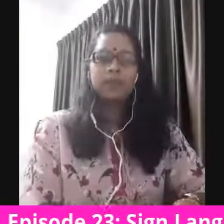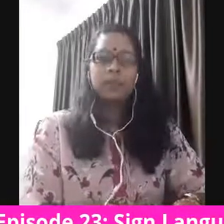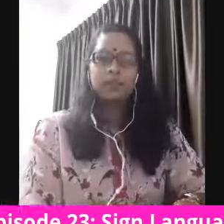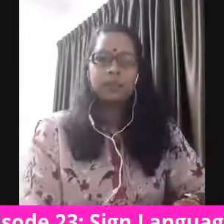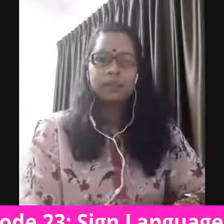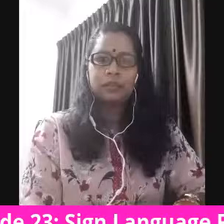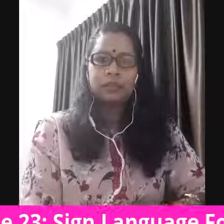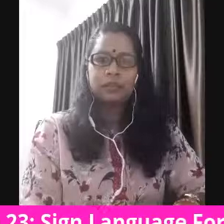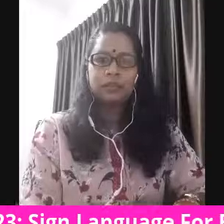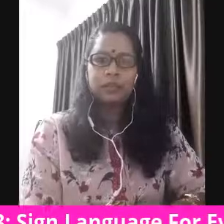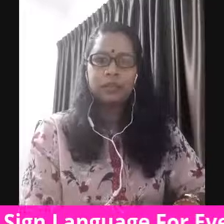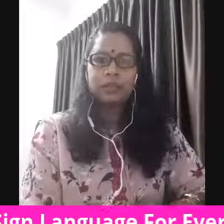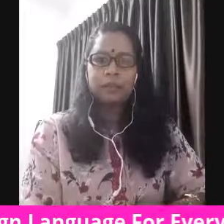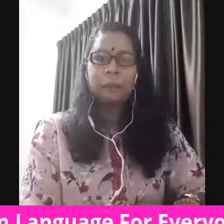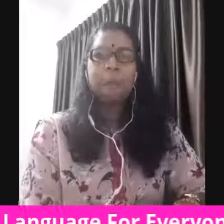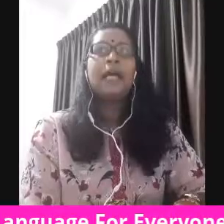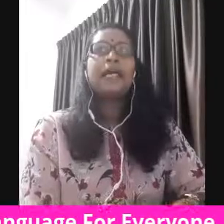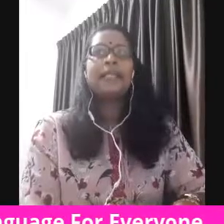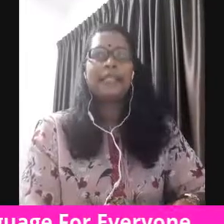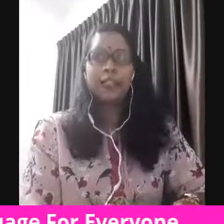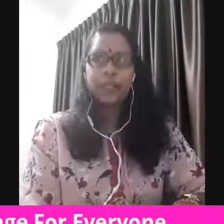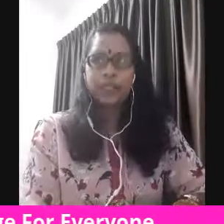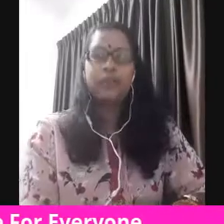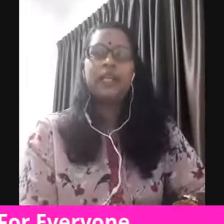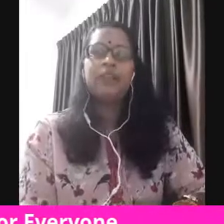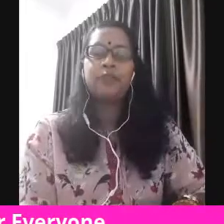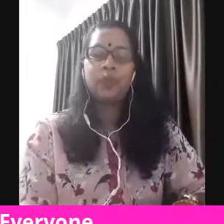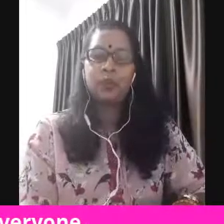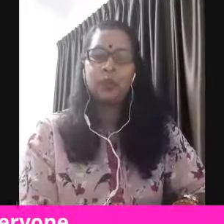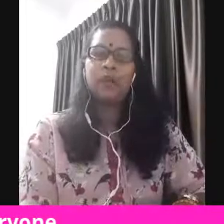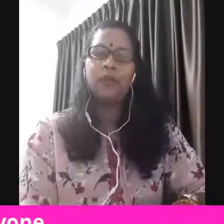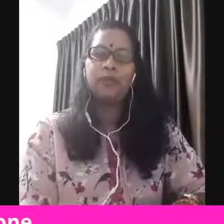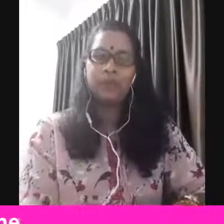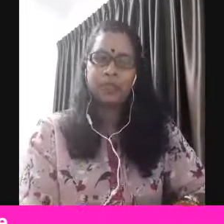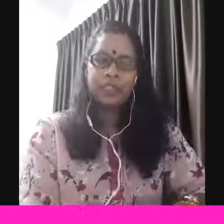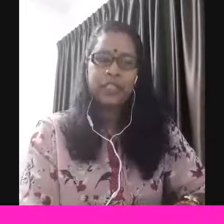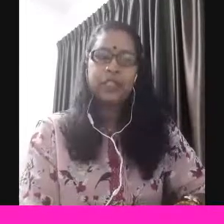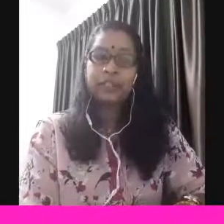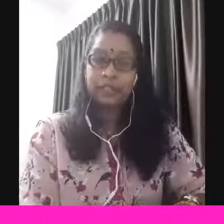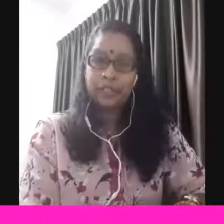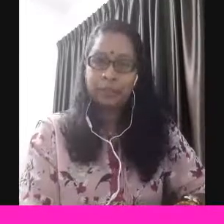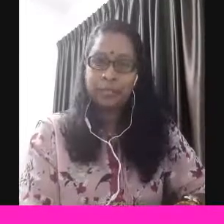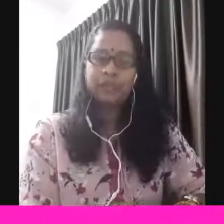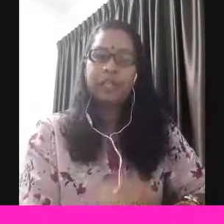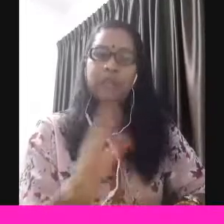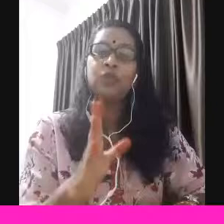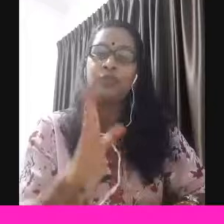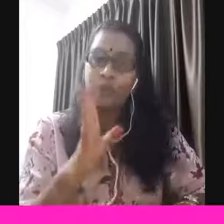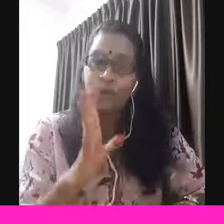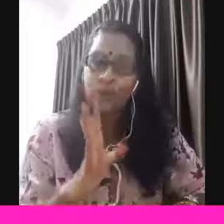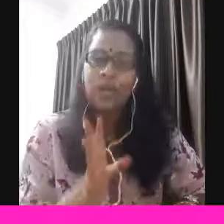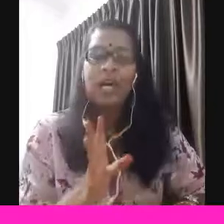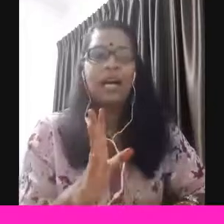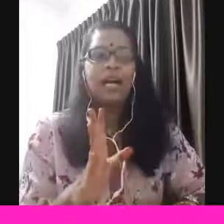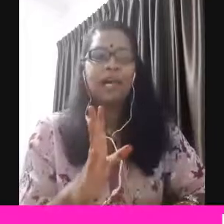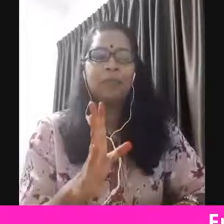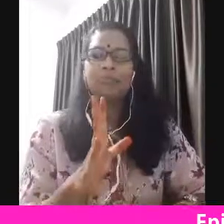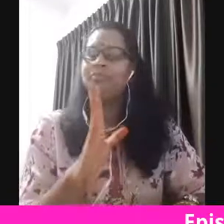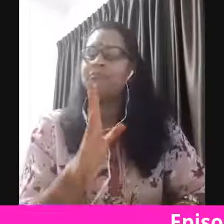we actually, is there such thing? Like Yes, using, actually, we have to when we teach English subject, we have to